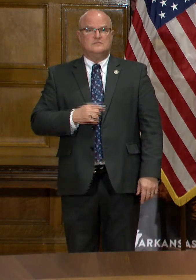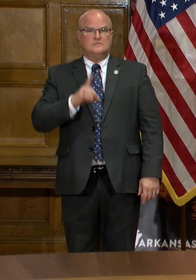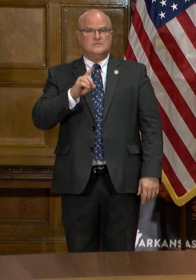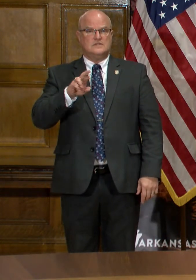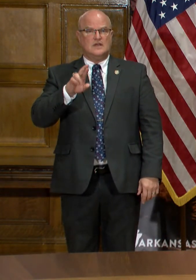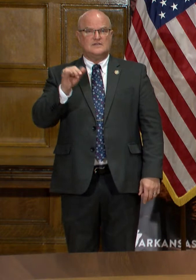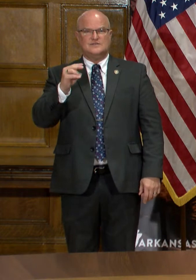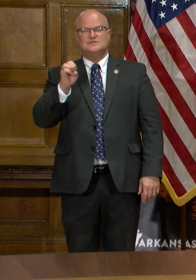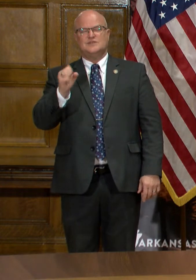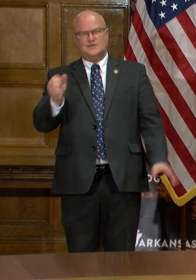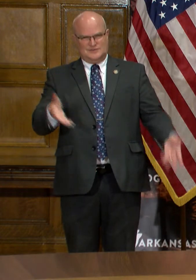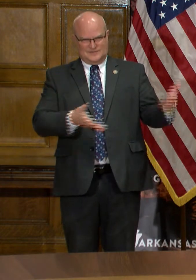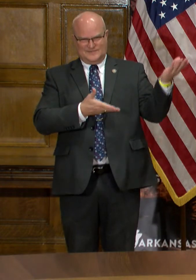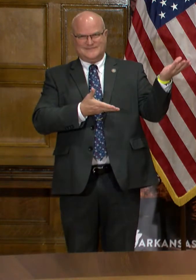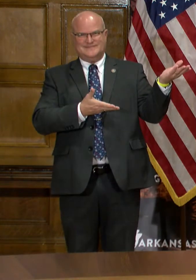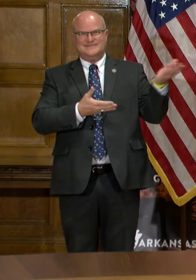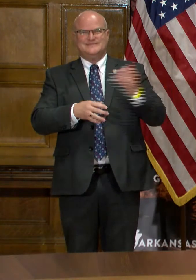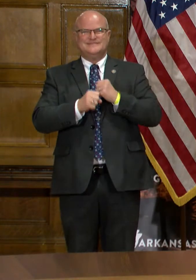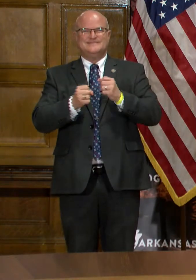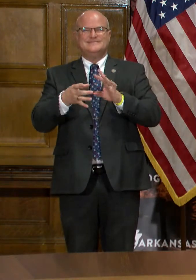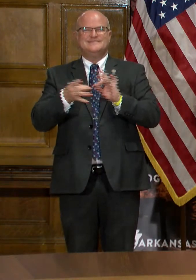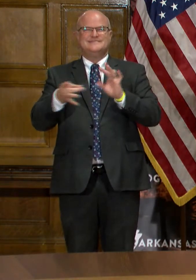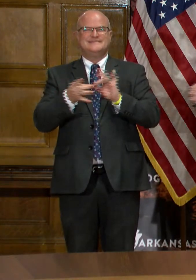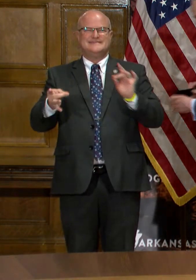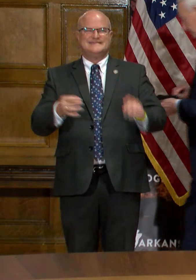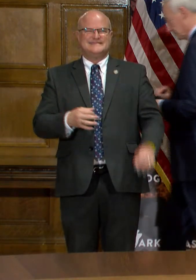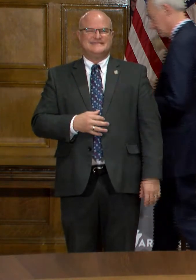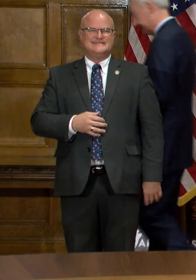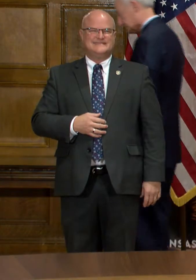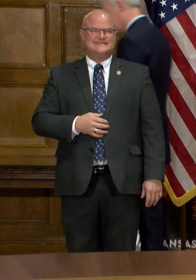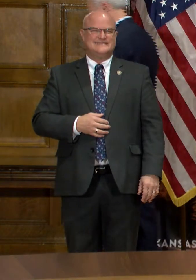Dr. Jones, I'm going to let you elaborate on that.